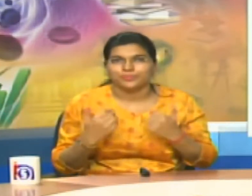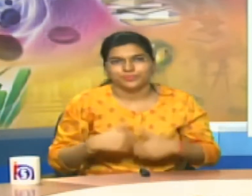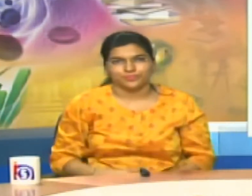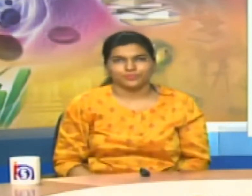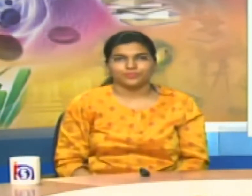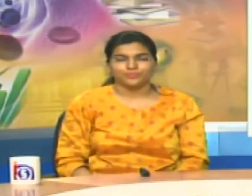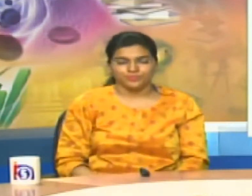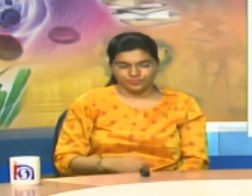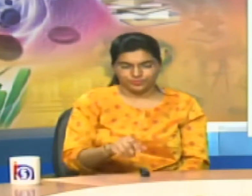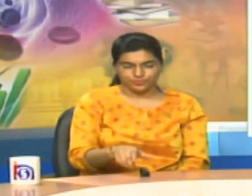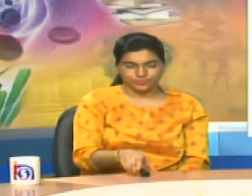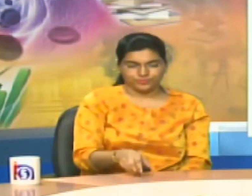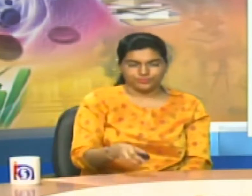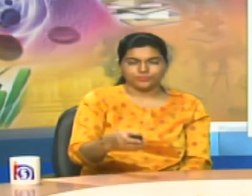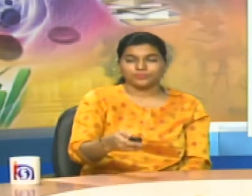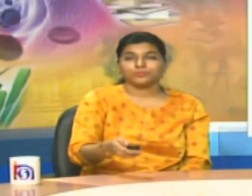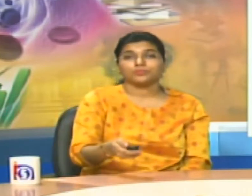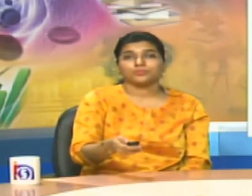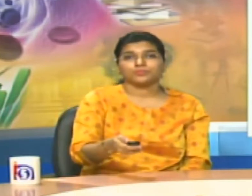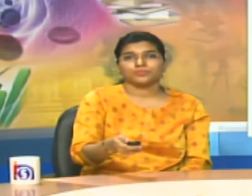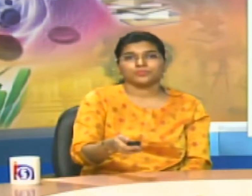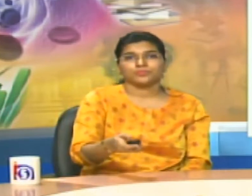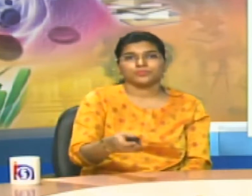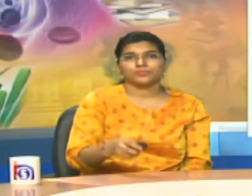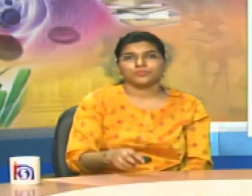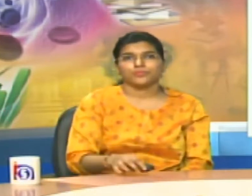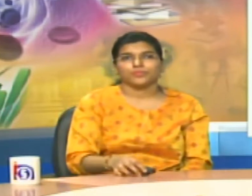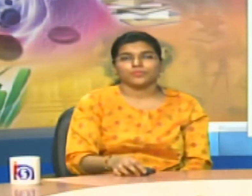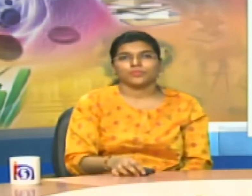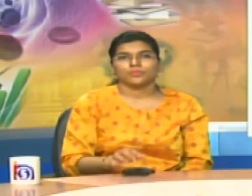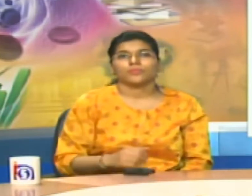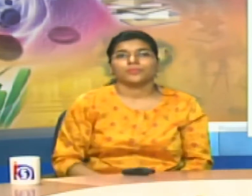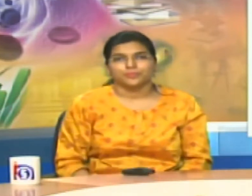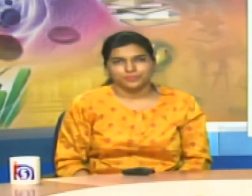Next, text. In this text,